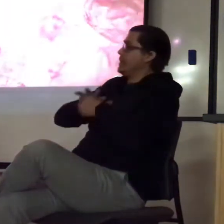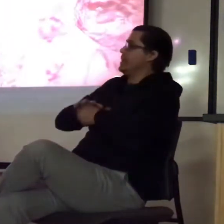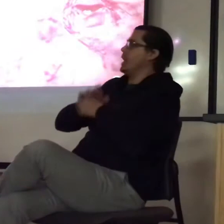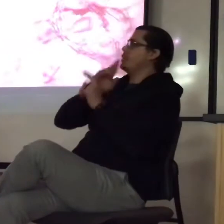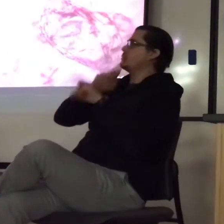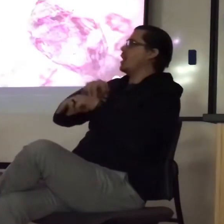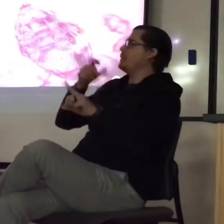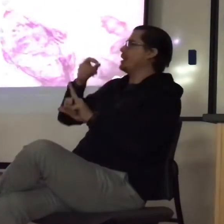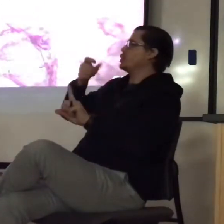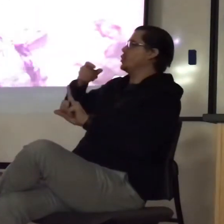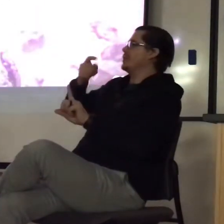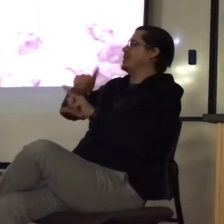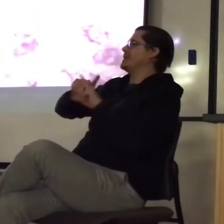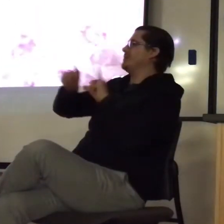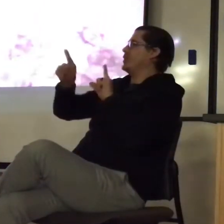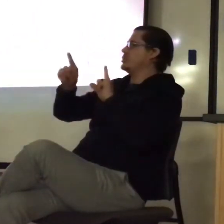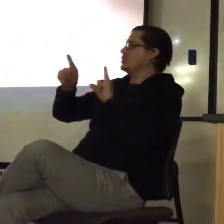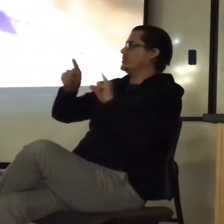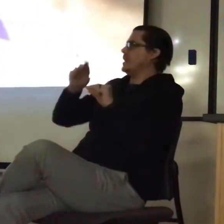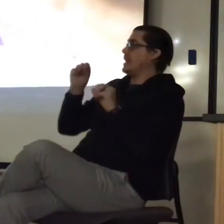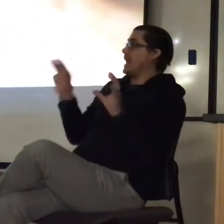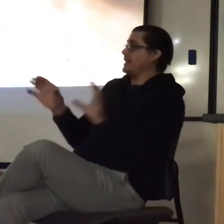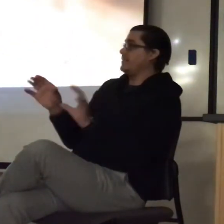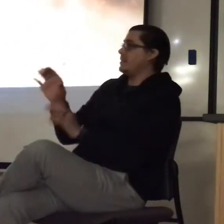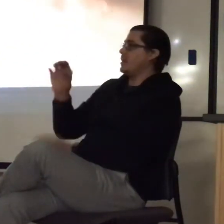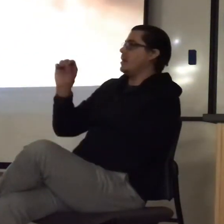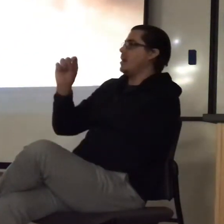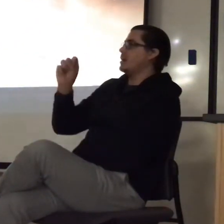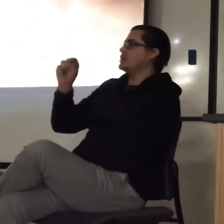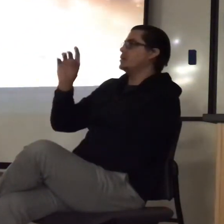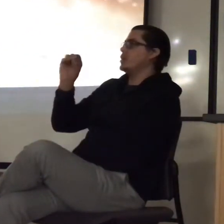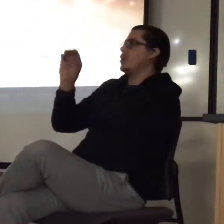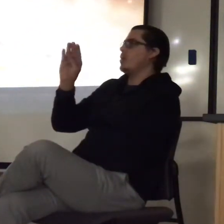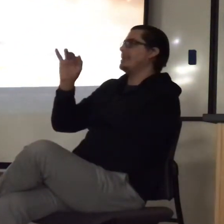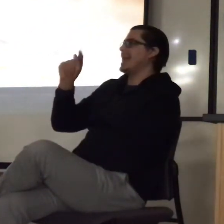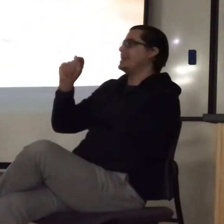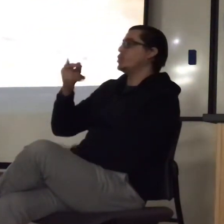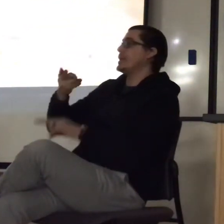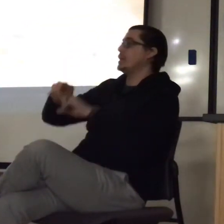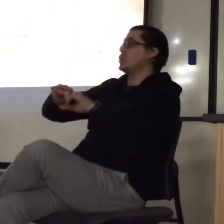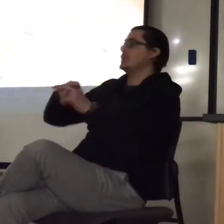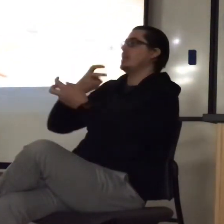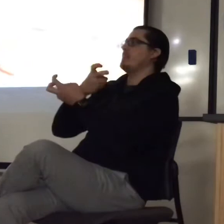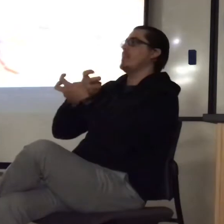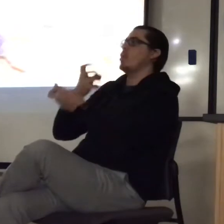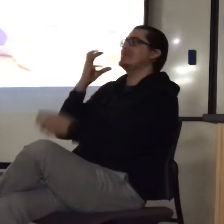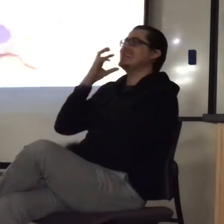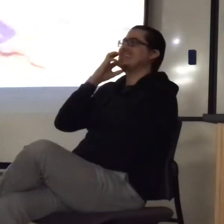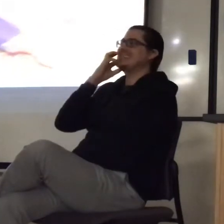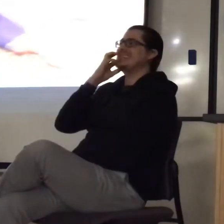by triggering the differentiation and activity of osteoblasts to increase bone density.